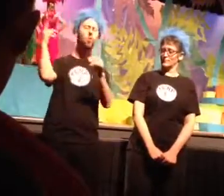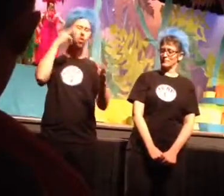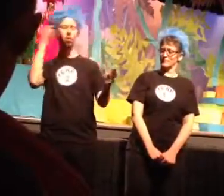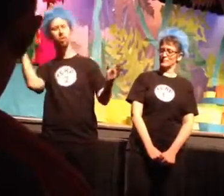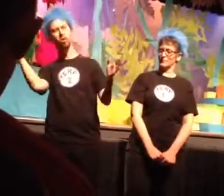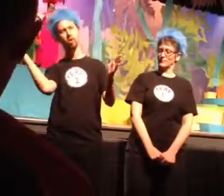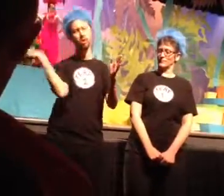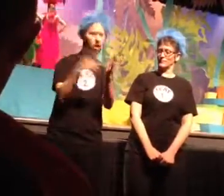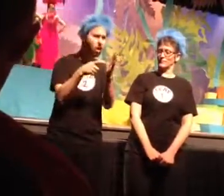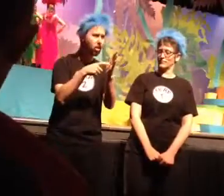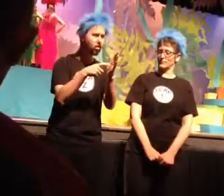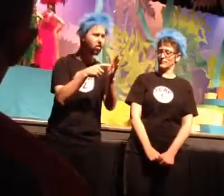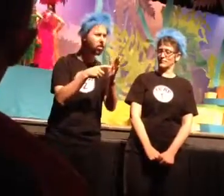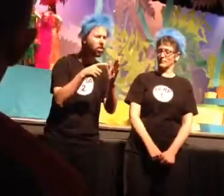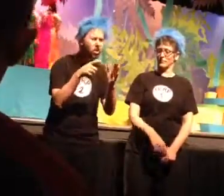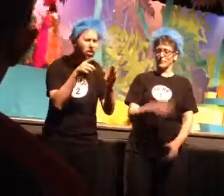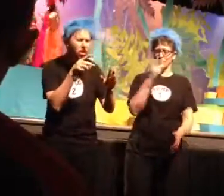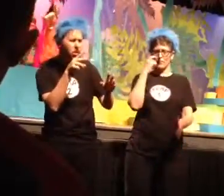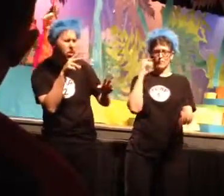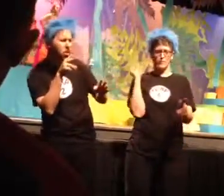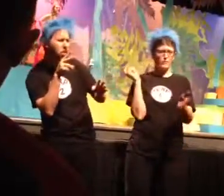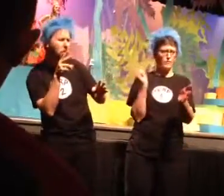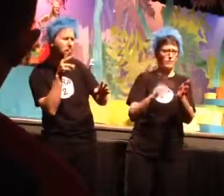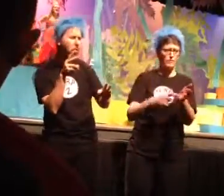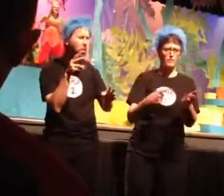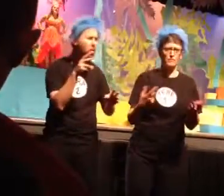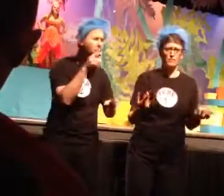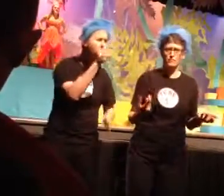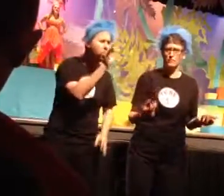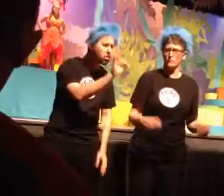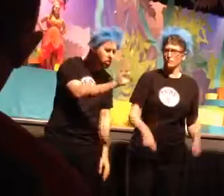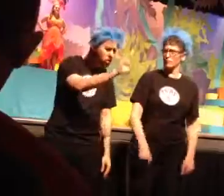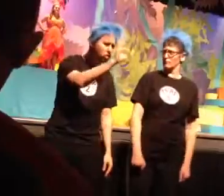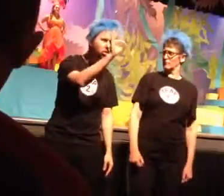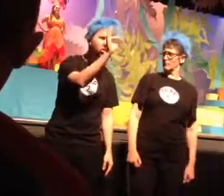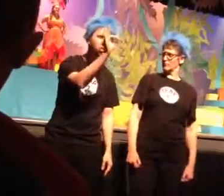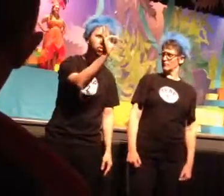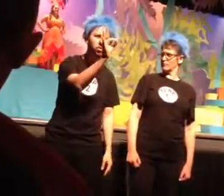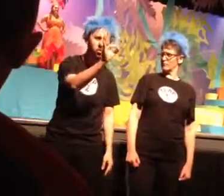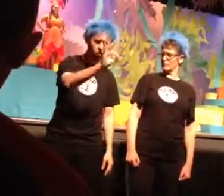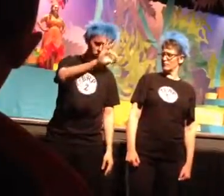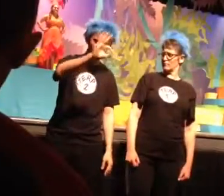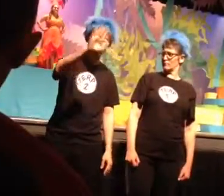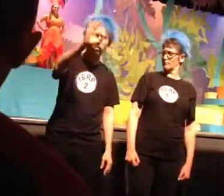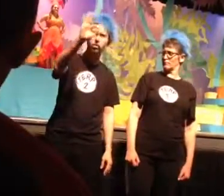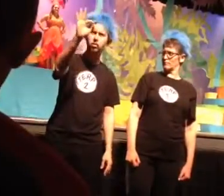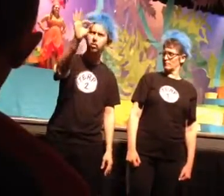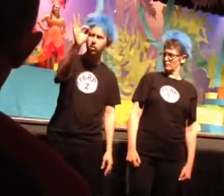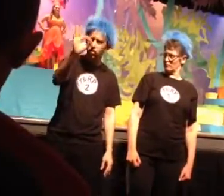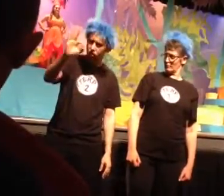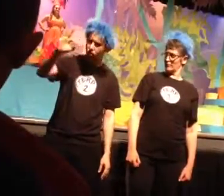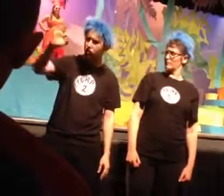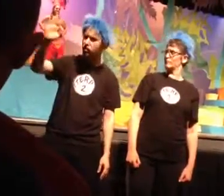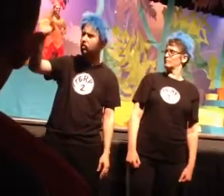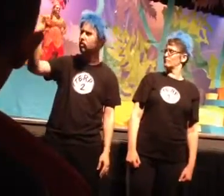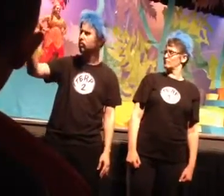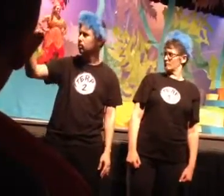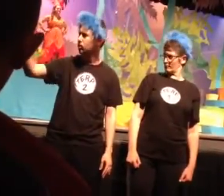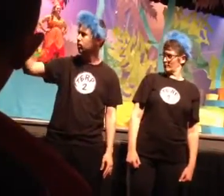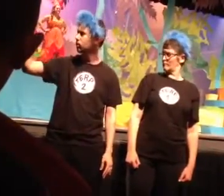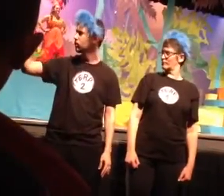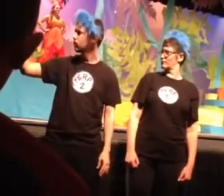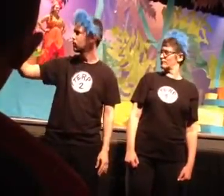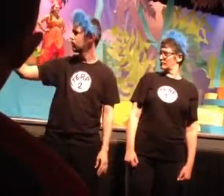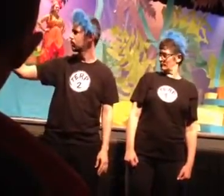Horton the Elephant, Horton the Elephant, Horton the Elephant And her small